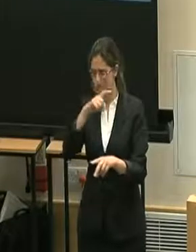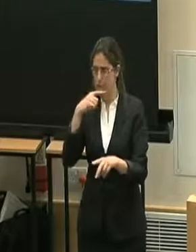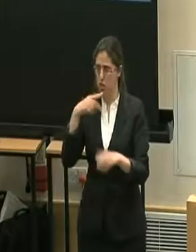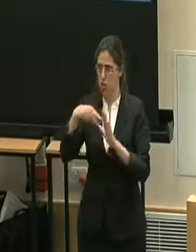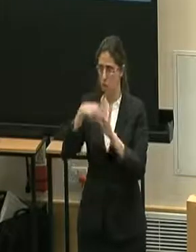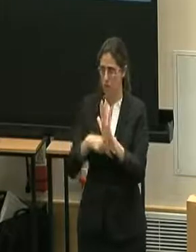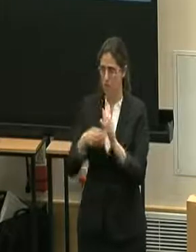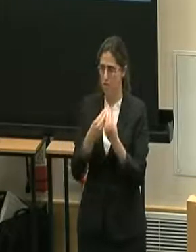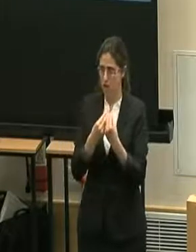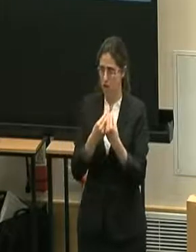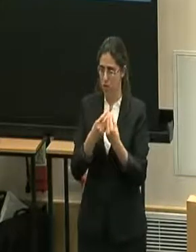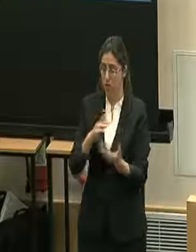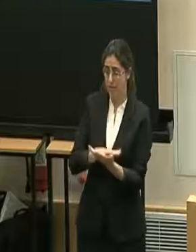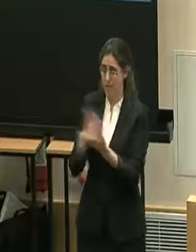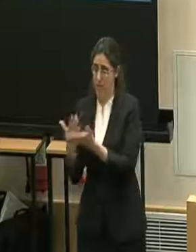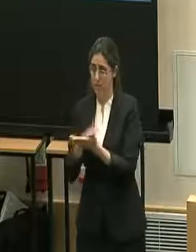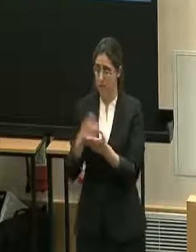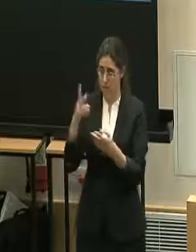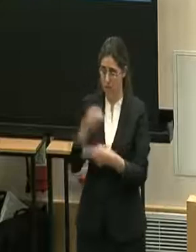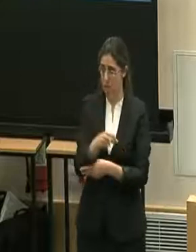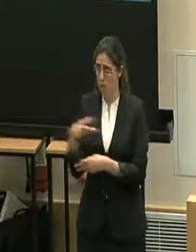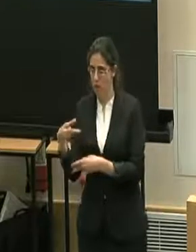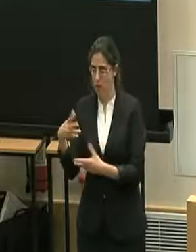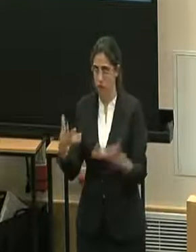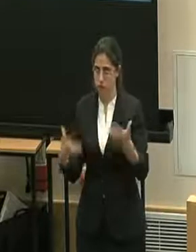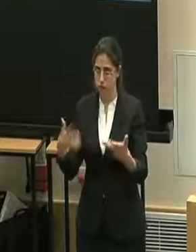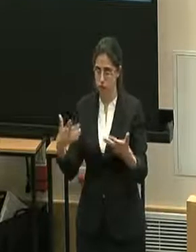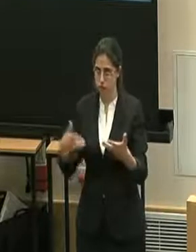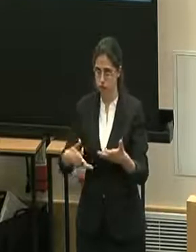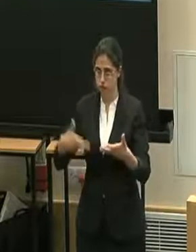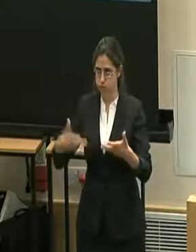its level of interpretation is, it